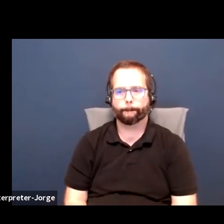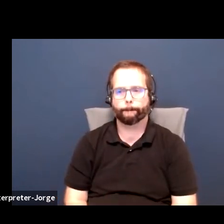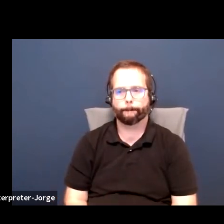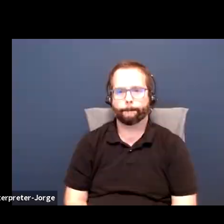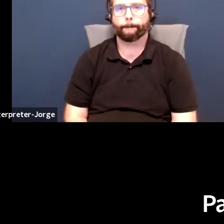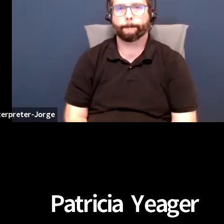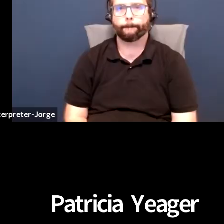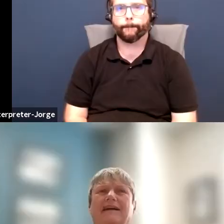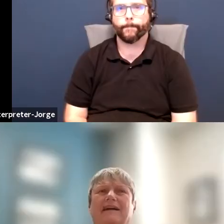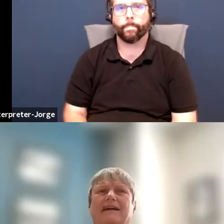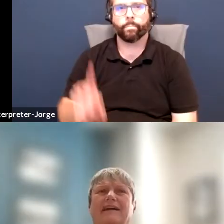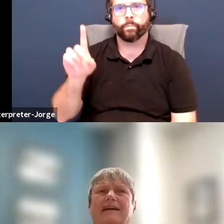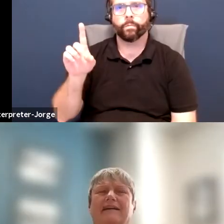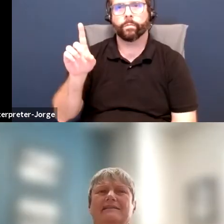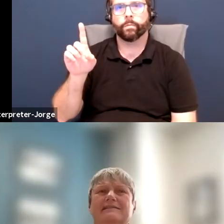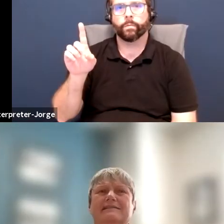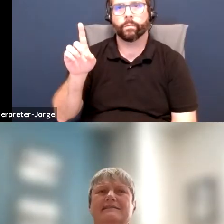We haven't at Access Living.